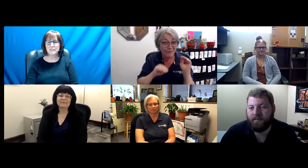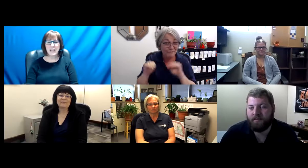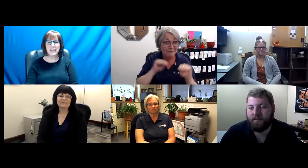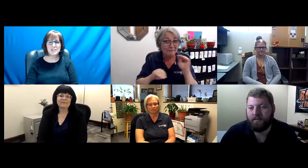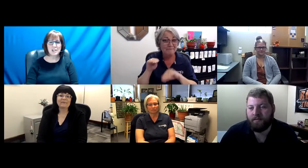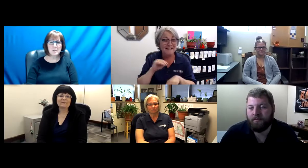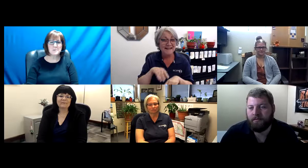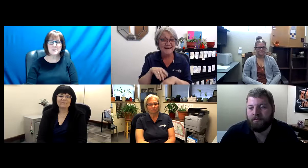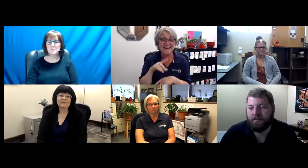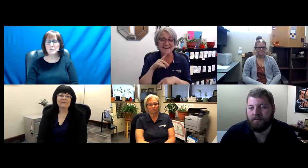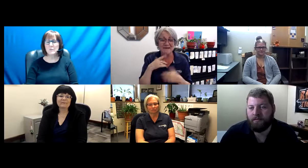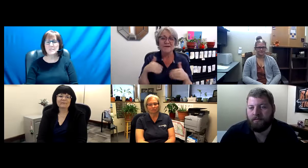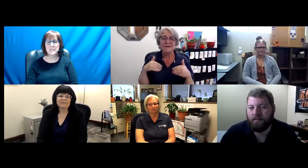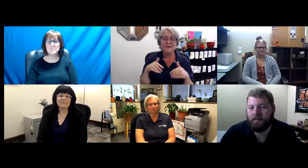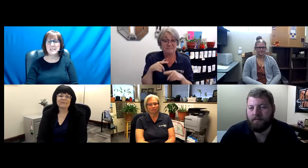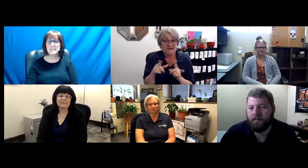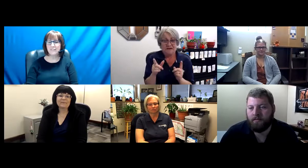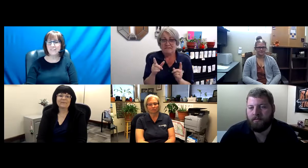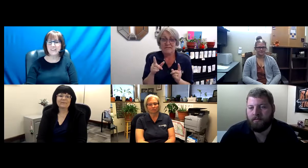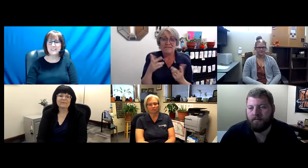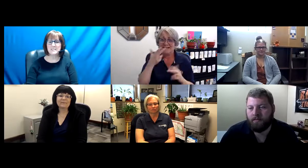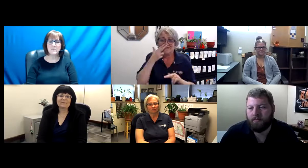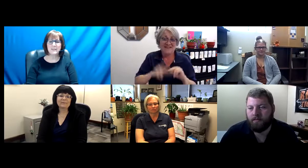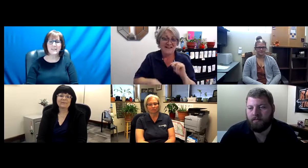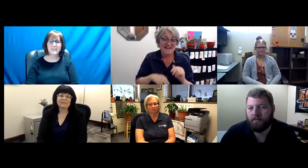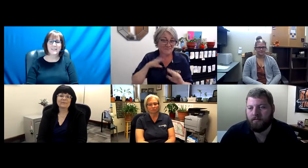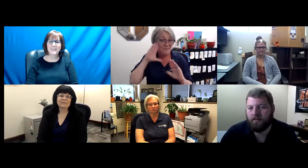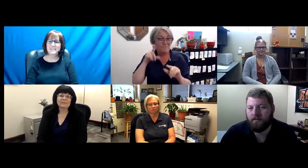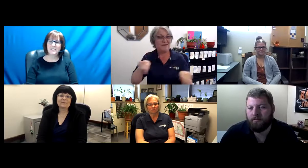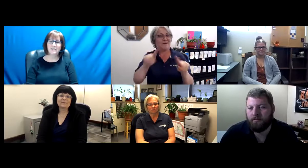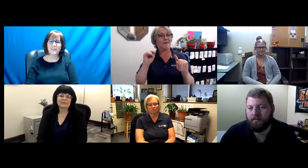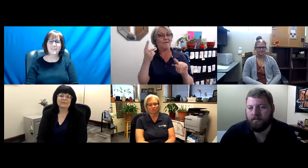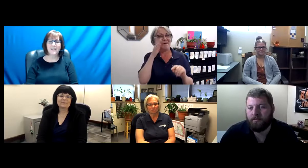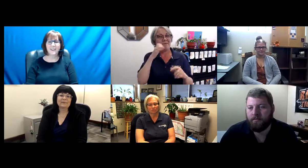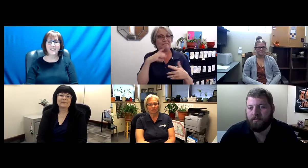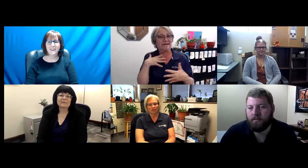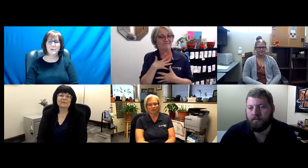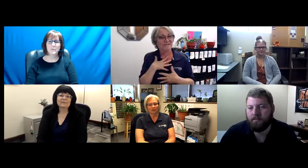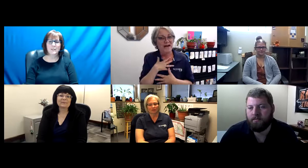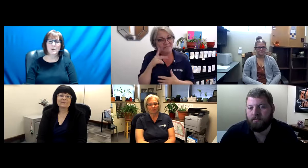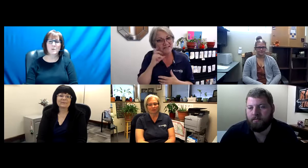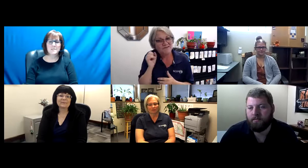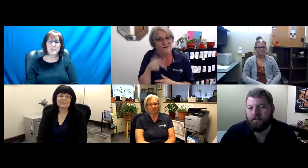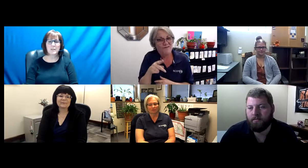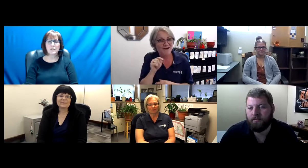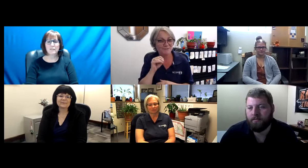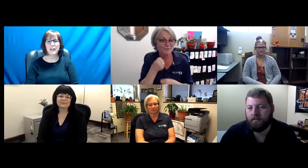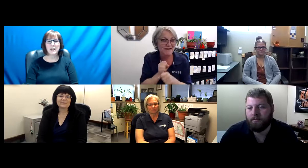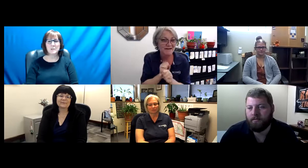hand shapes and movements can mean different things, but it's still fun. I hope that no one's going to be afraid because